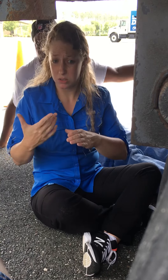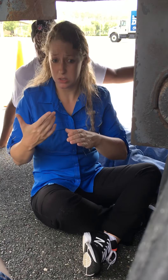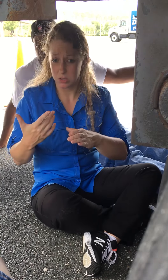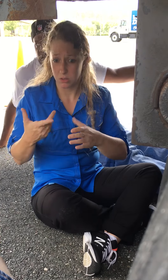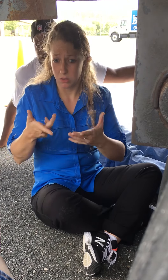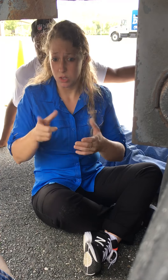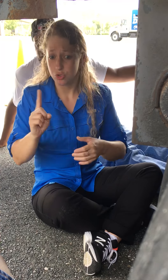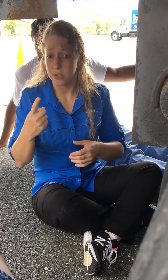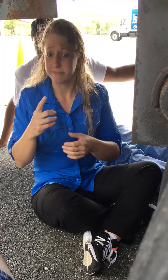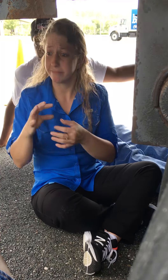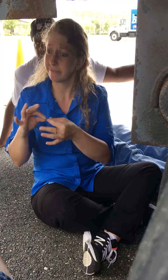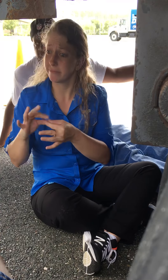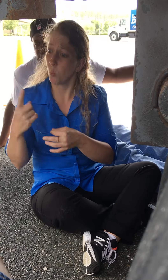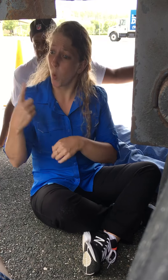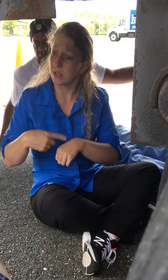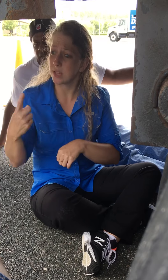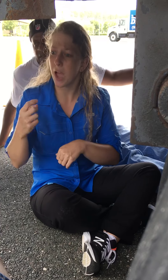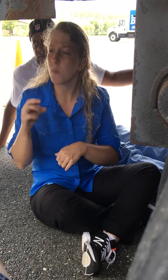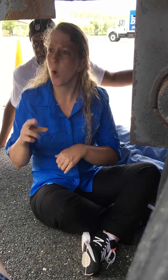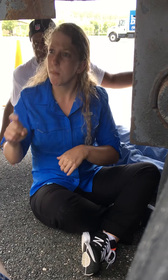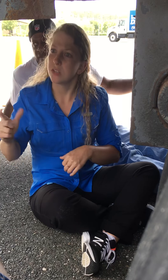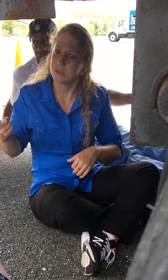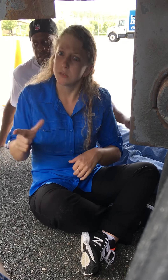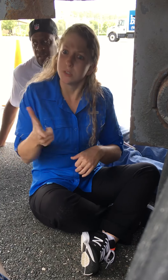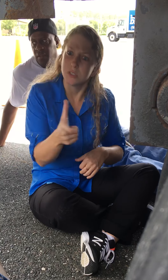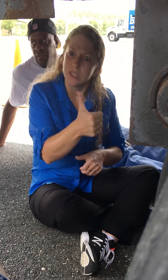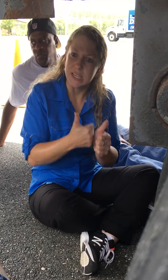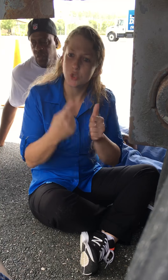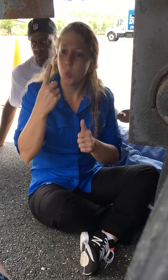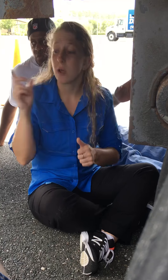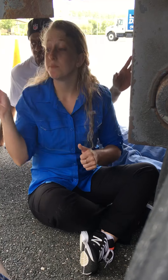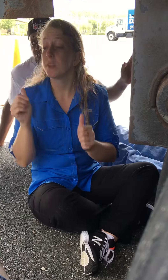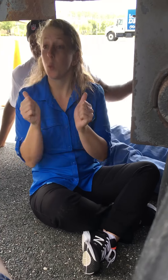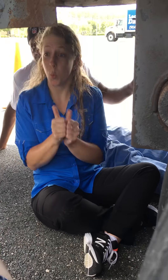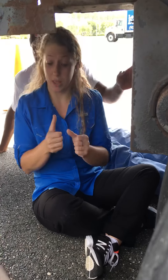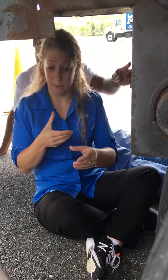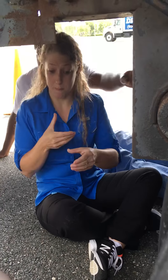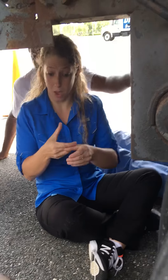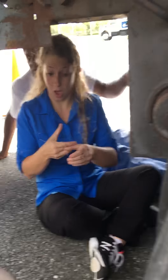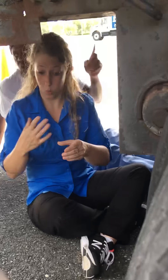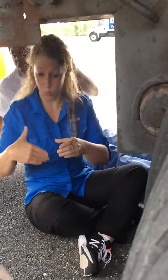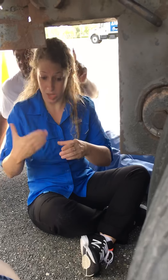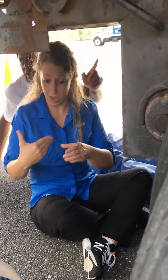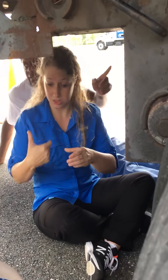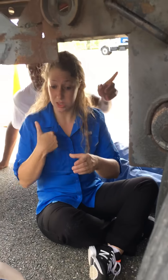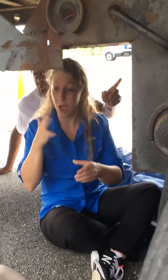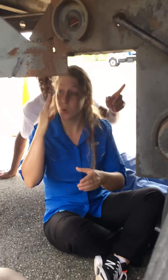one? Well, with the bud wheels, I'll tell him I'm gonna inspect both. Just do these. one, but that counts for all of them, right? No, They